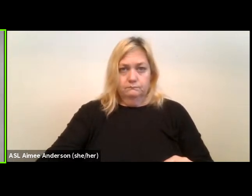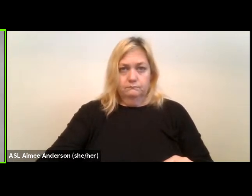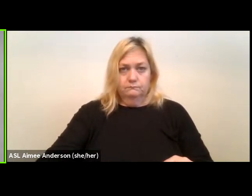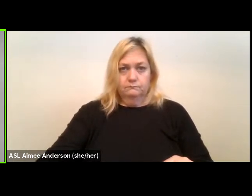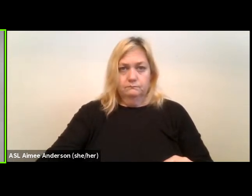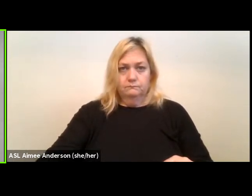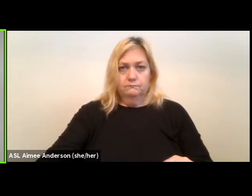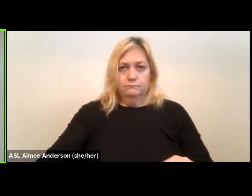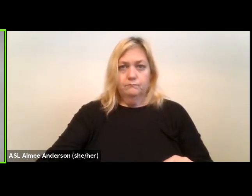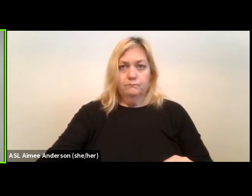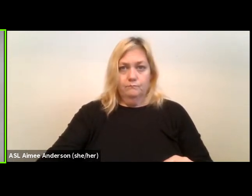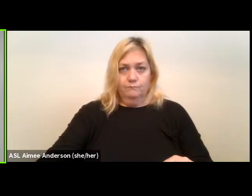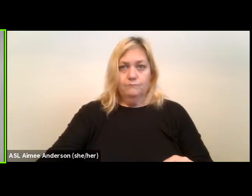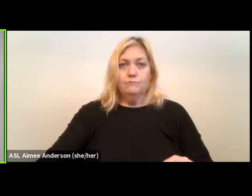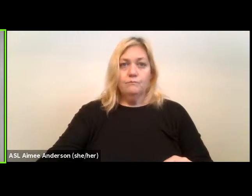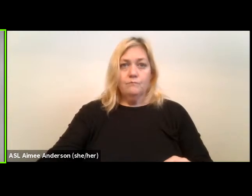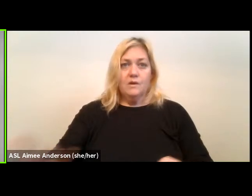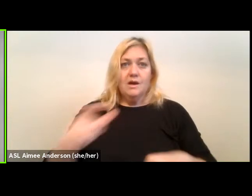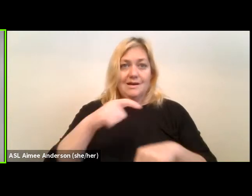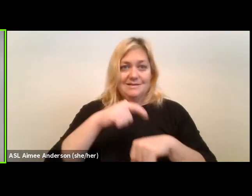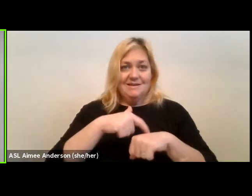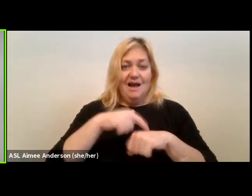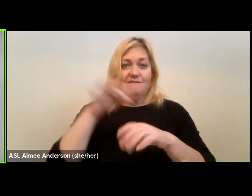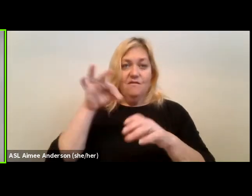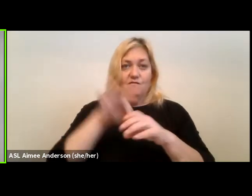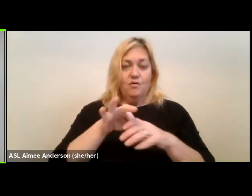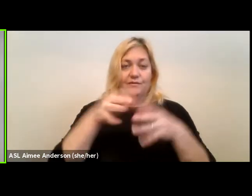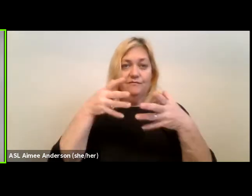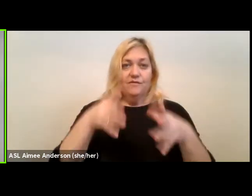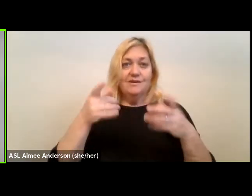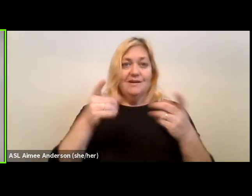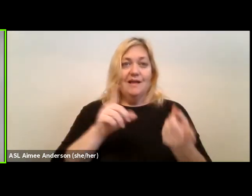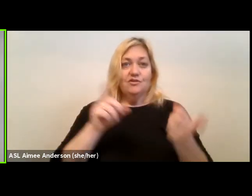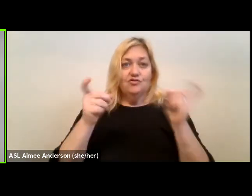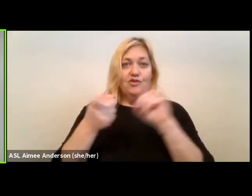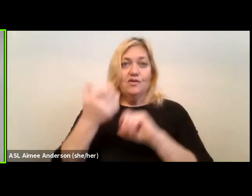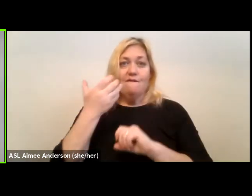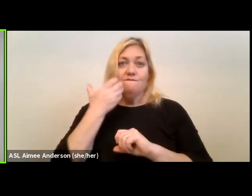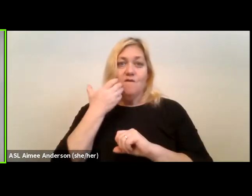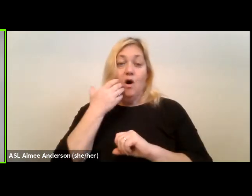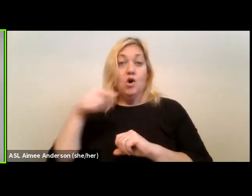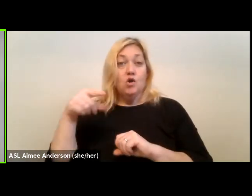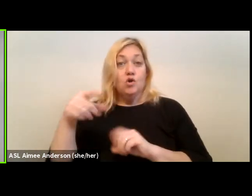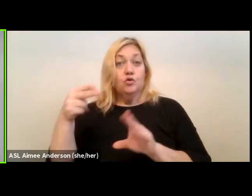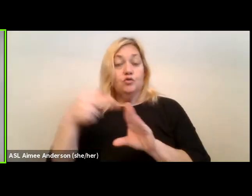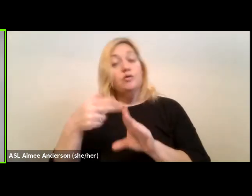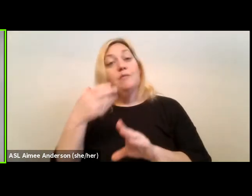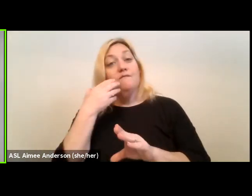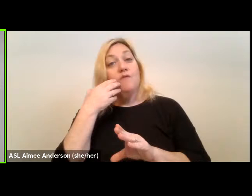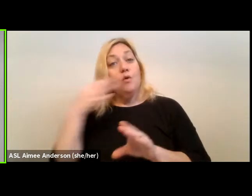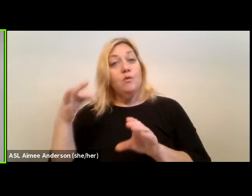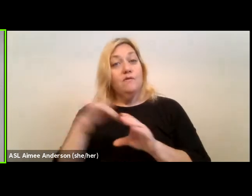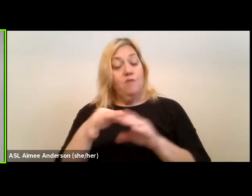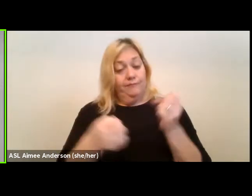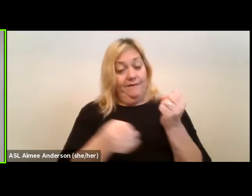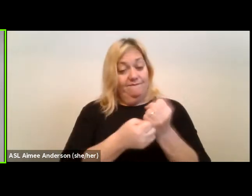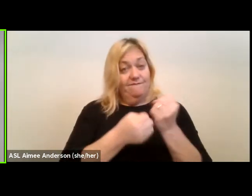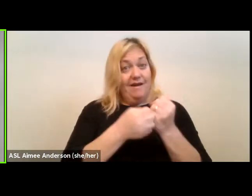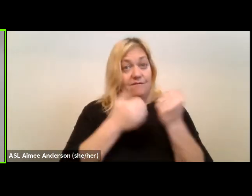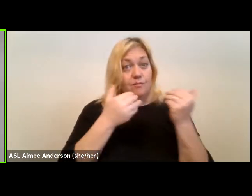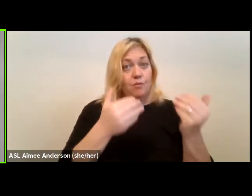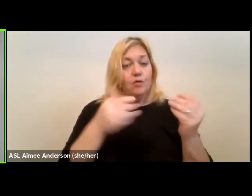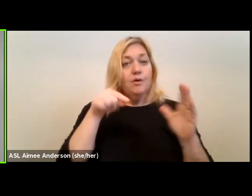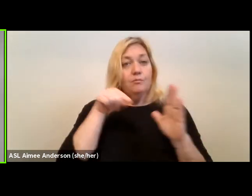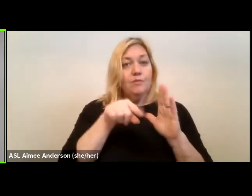Okay, the time for voting has elapsed. Let's move to phone votes. All those joining by phone who want to vote in favor of the motion, please